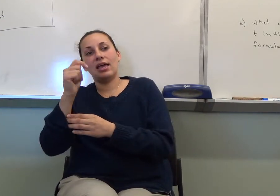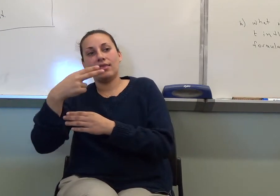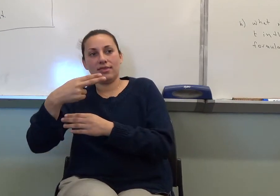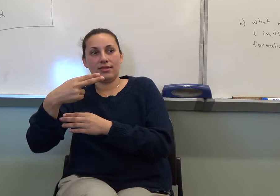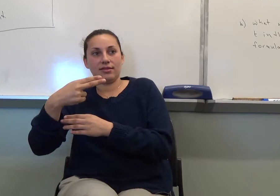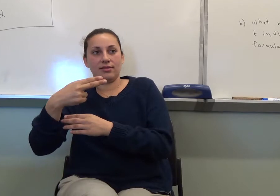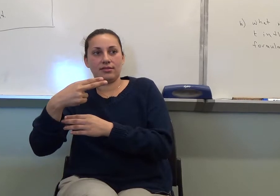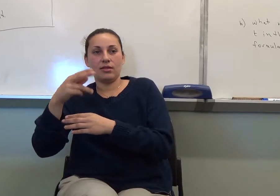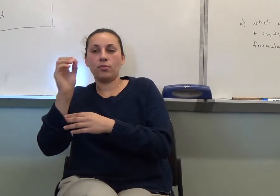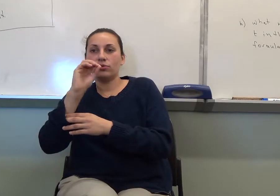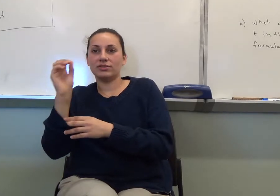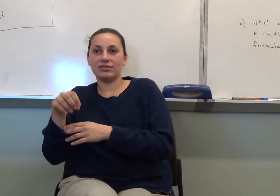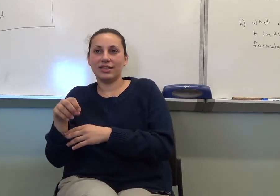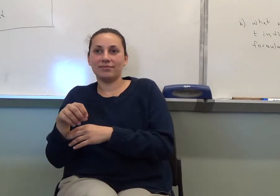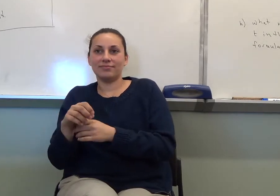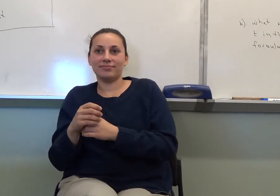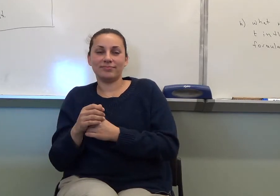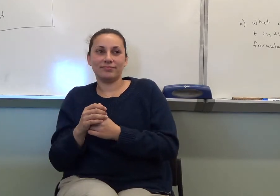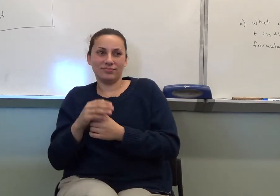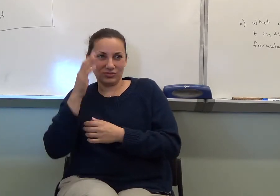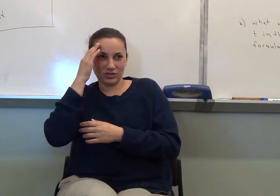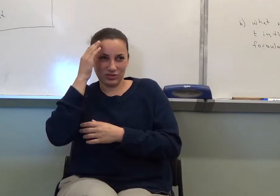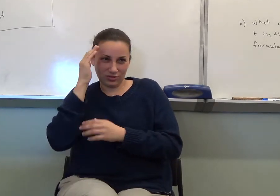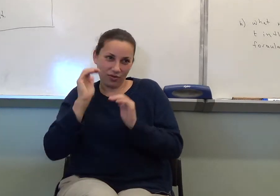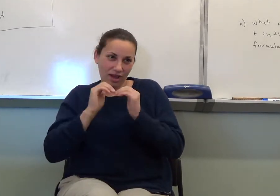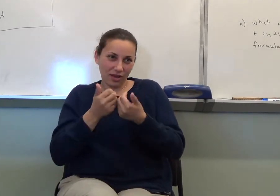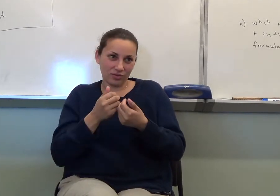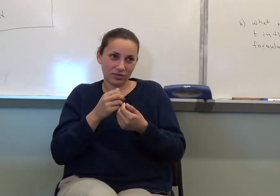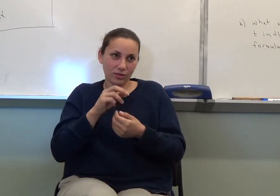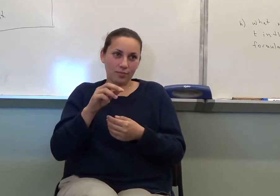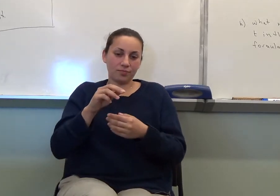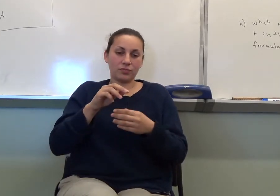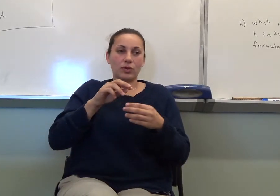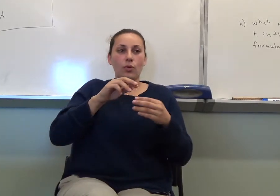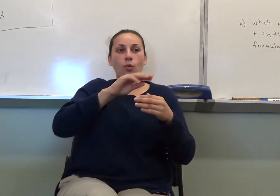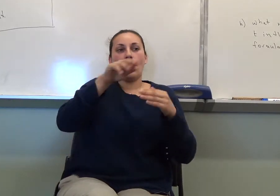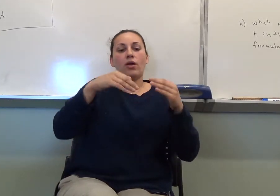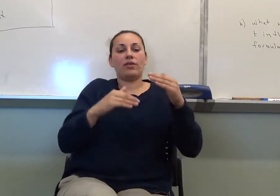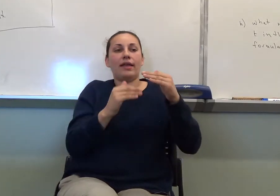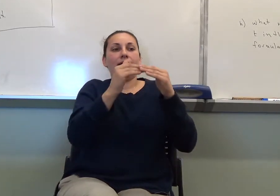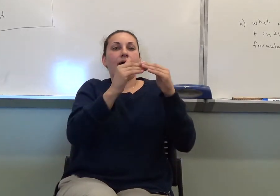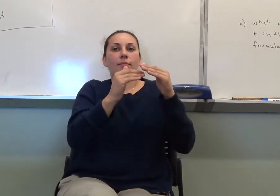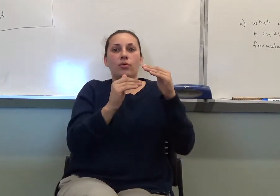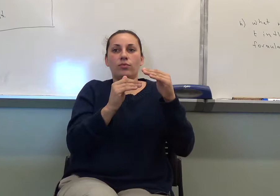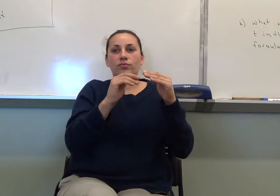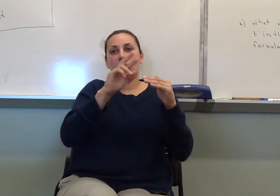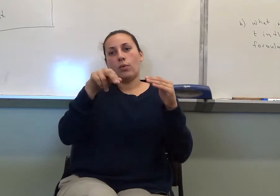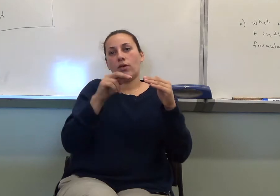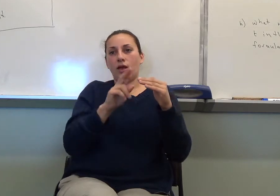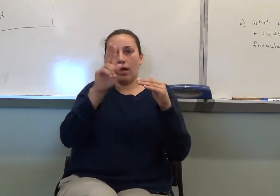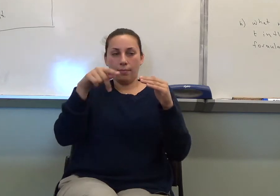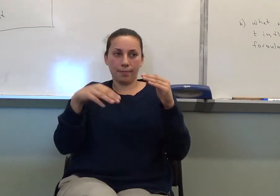And everybody knows how you round it off to any one of those decimal places, right? You look at the next one to the